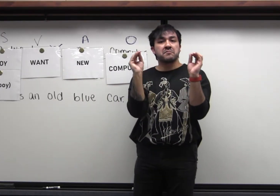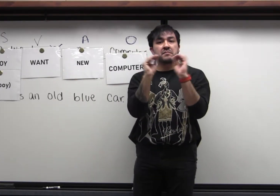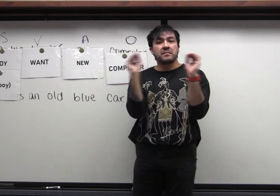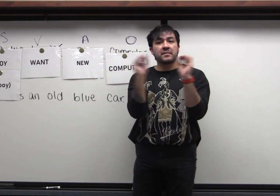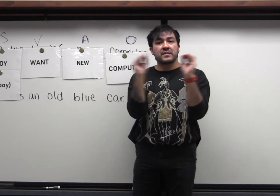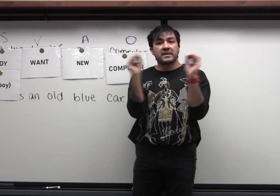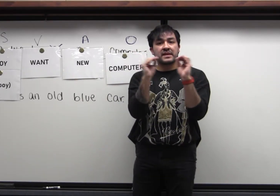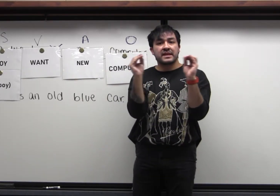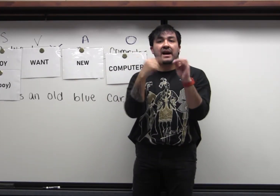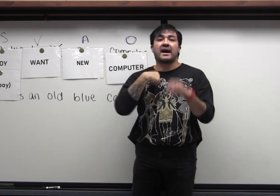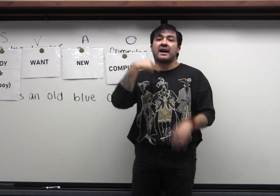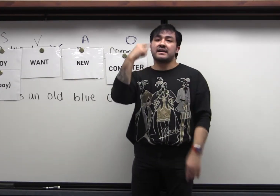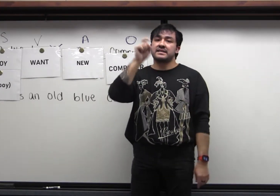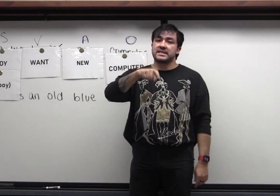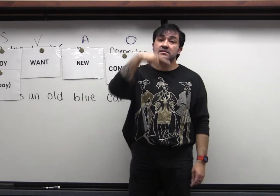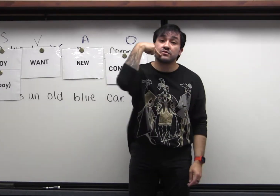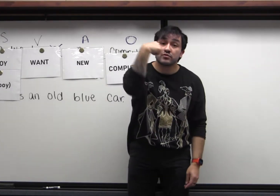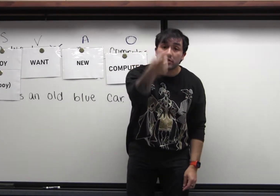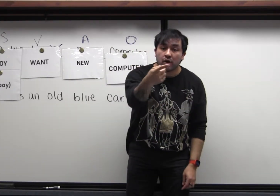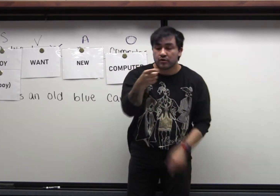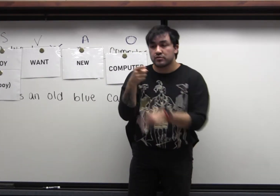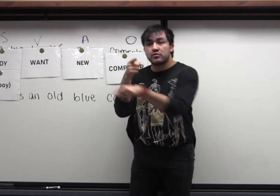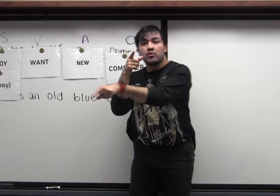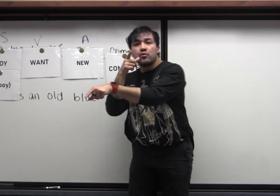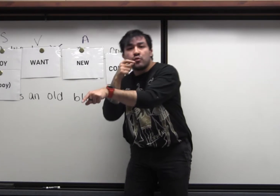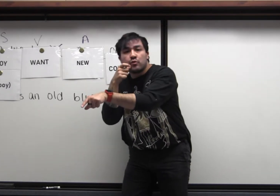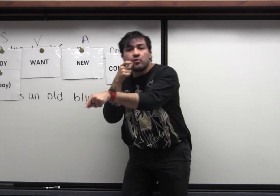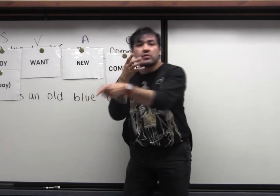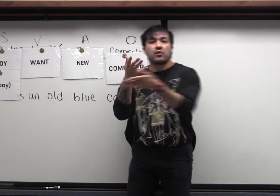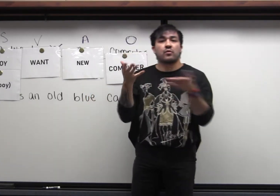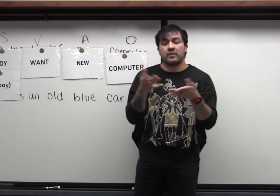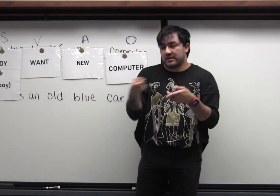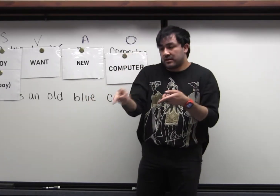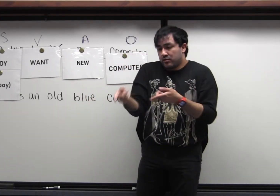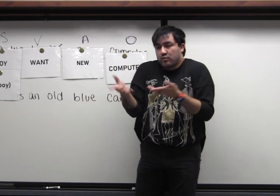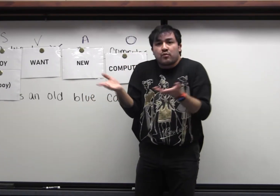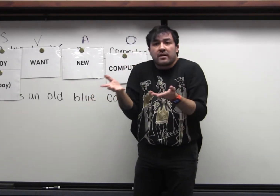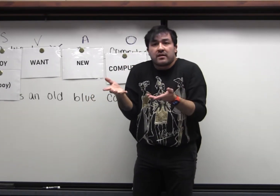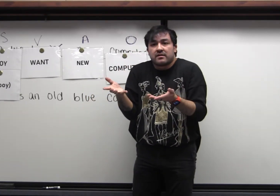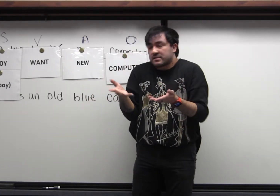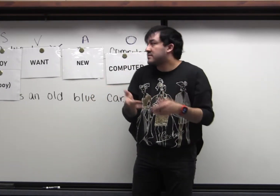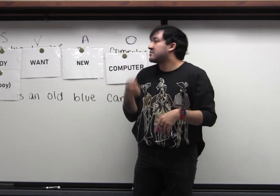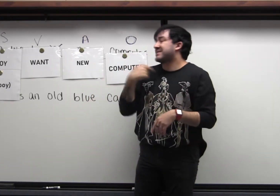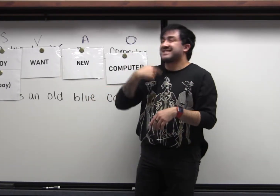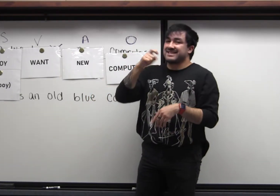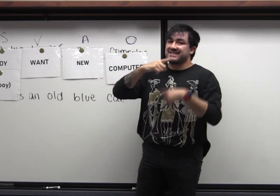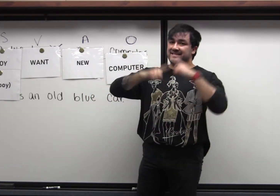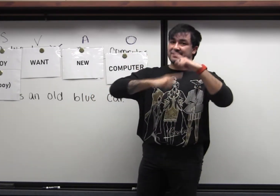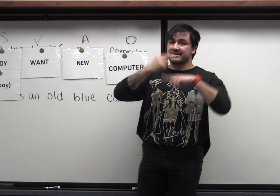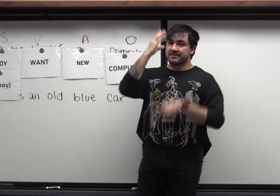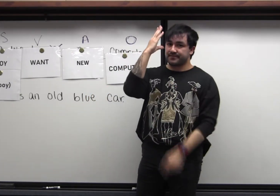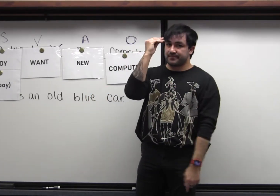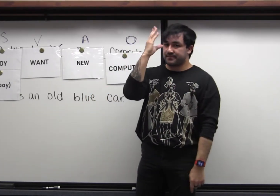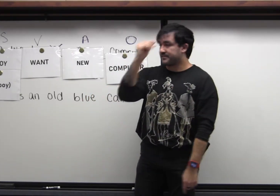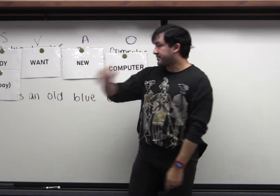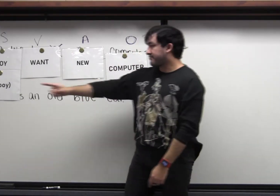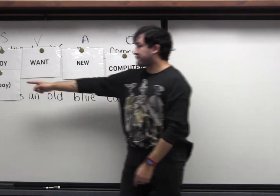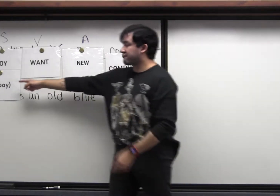means nothing. We actually have to tell you who that is or what that is. We have to set up the referent before we can use